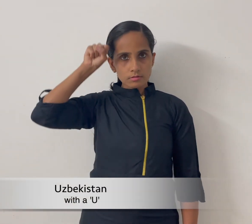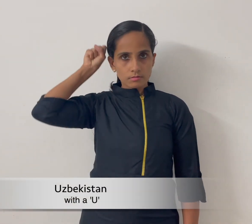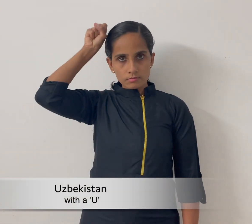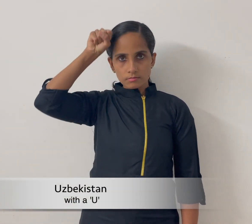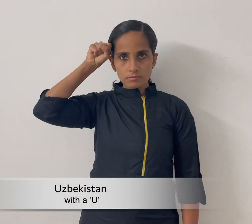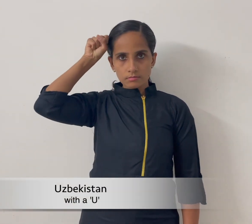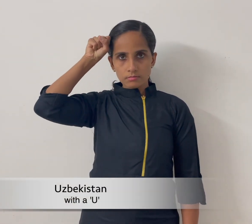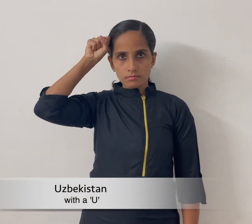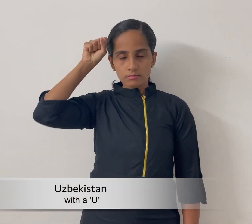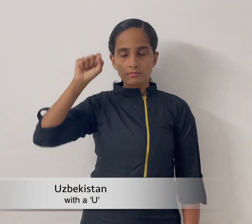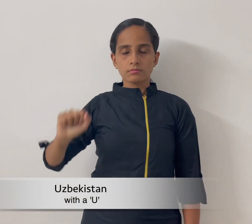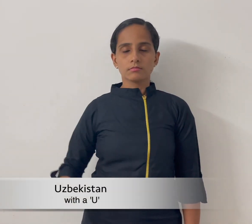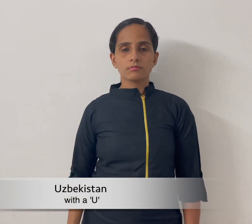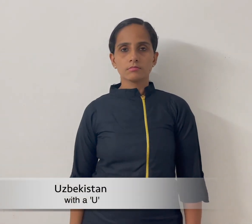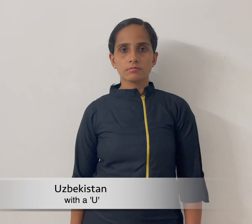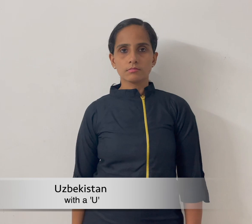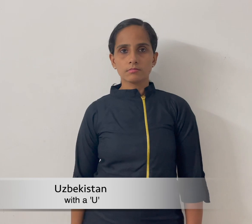Uzbekistan with a U.